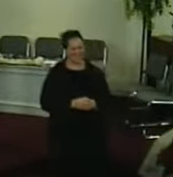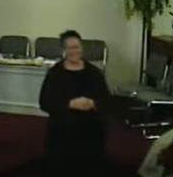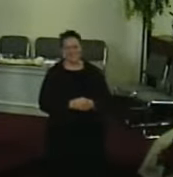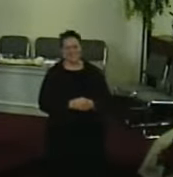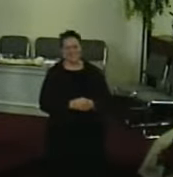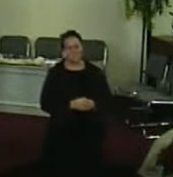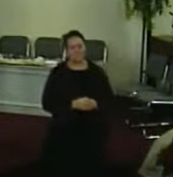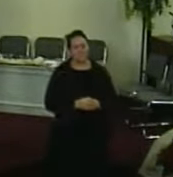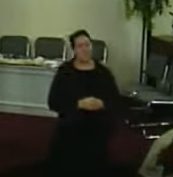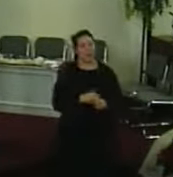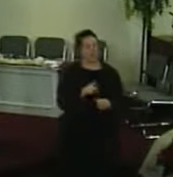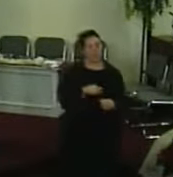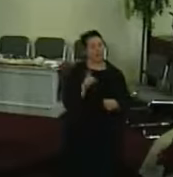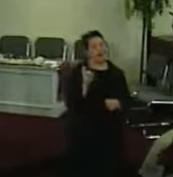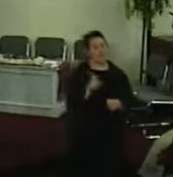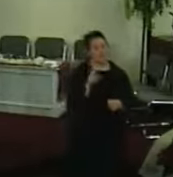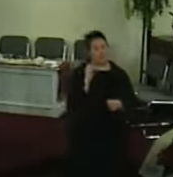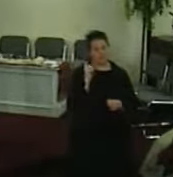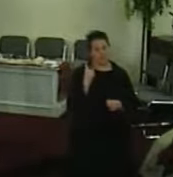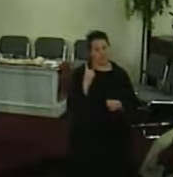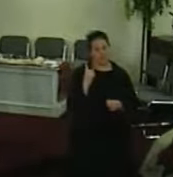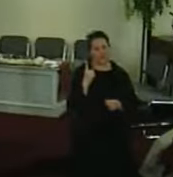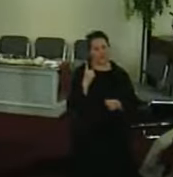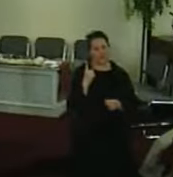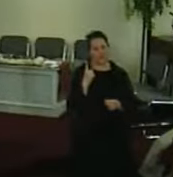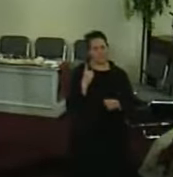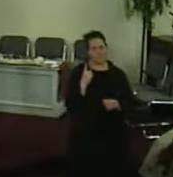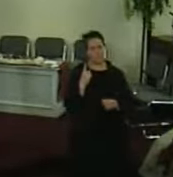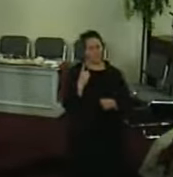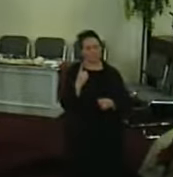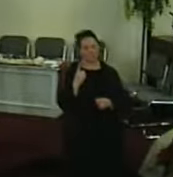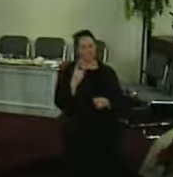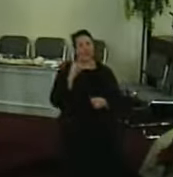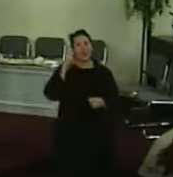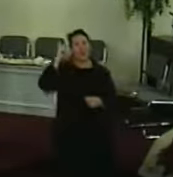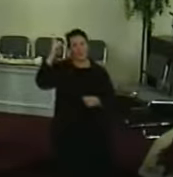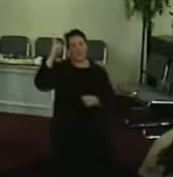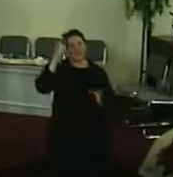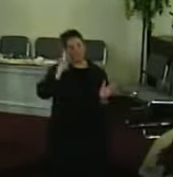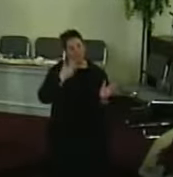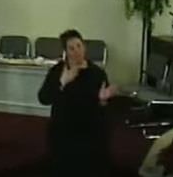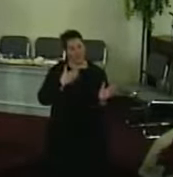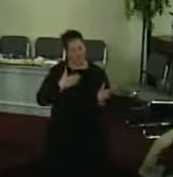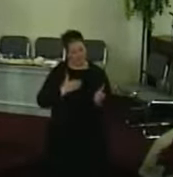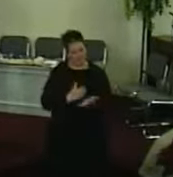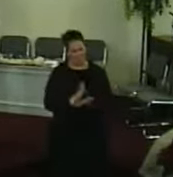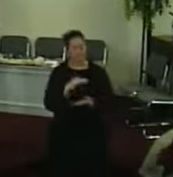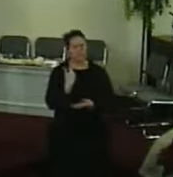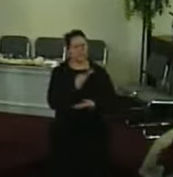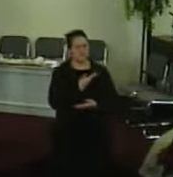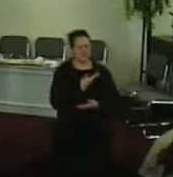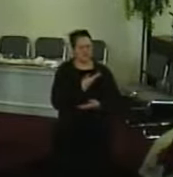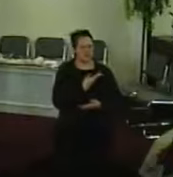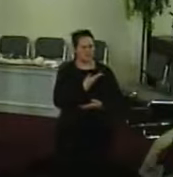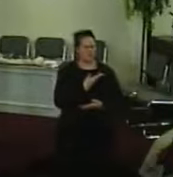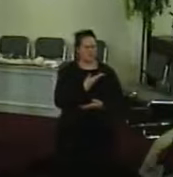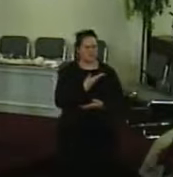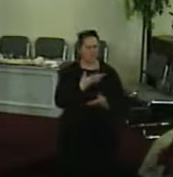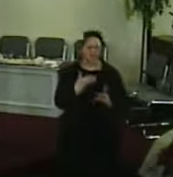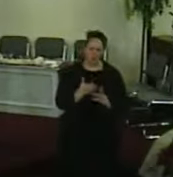have to understand that what God allows us to go through, he wants us to learn to have a